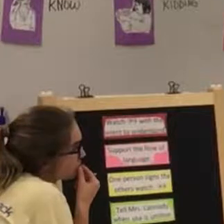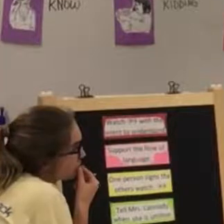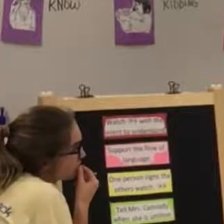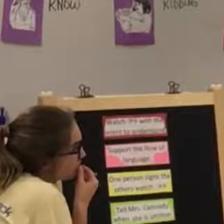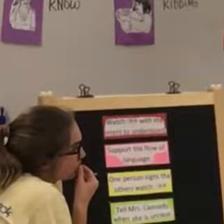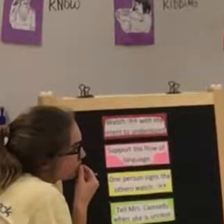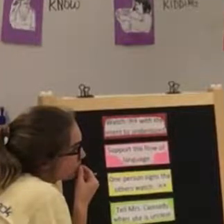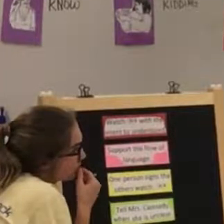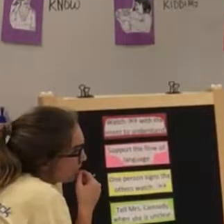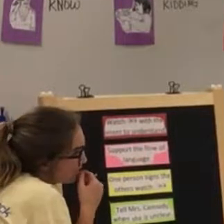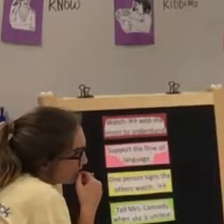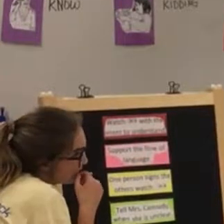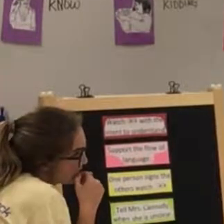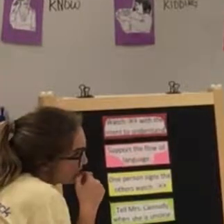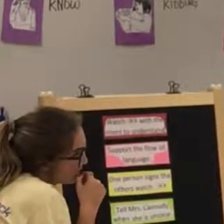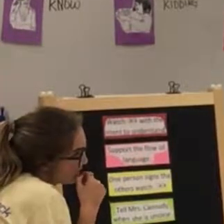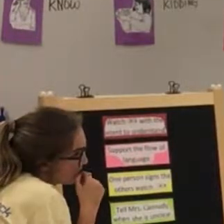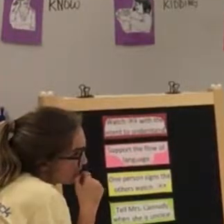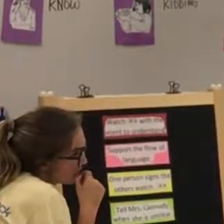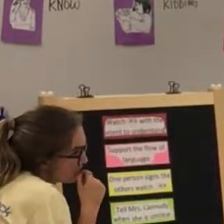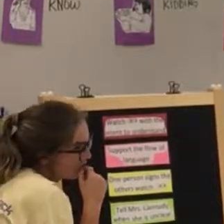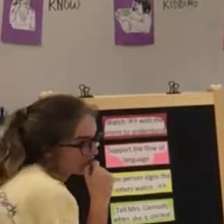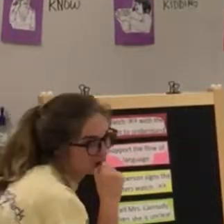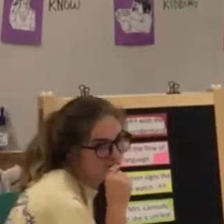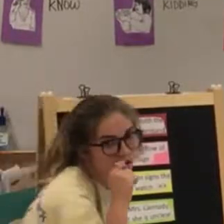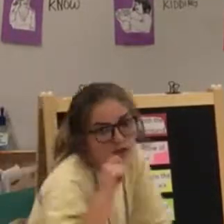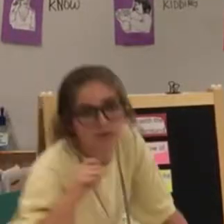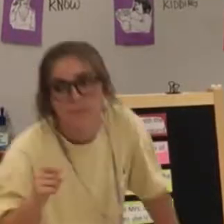We're done. Yeah, that's right. If you got them all? Yeah.